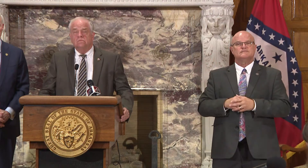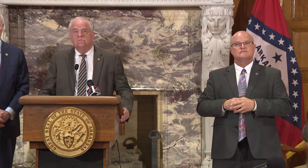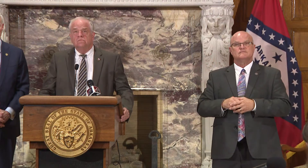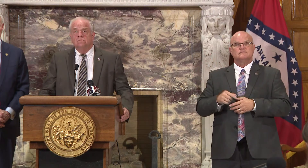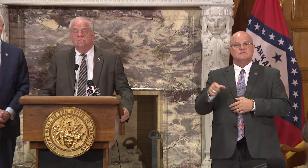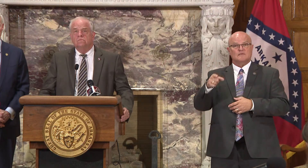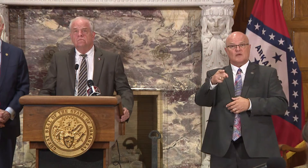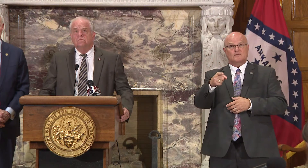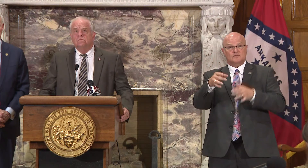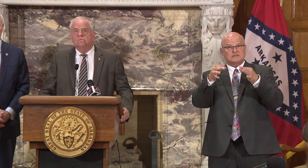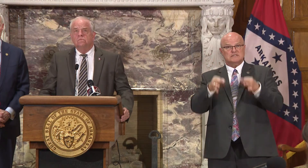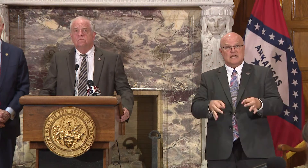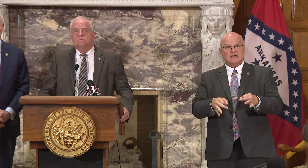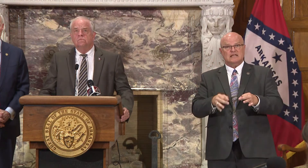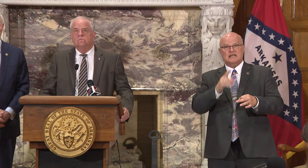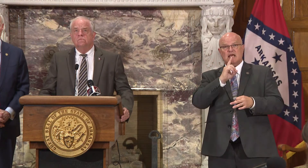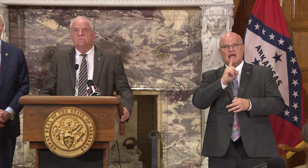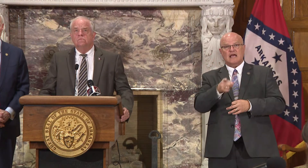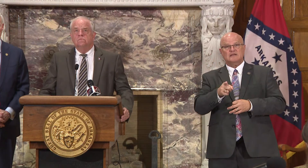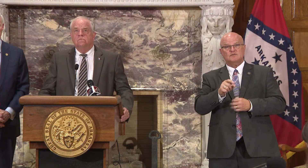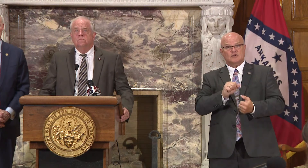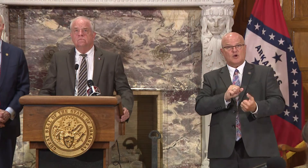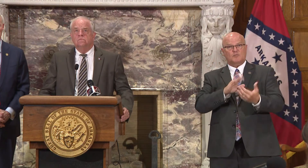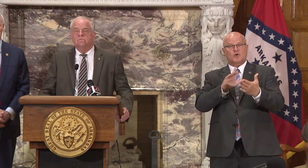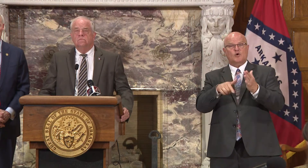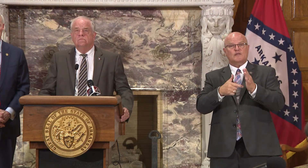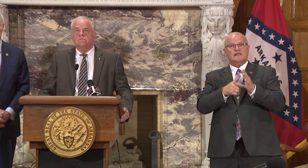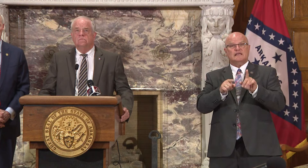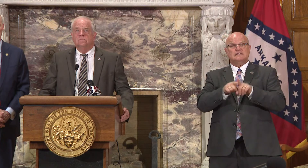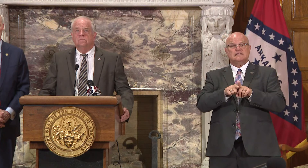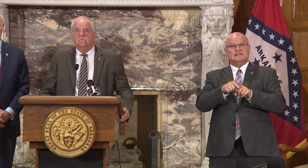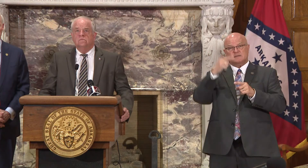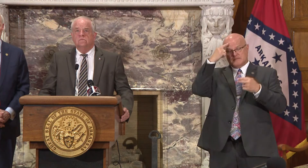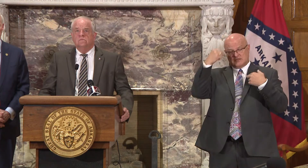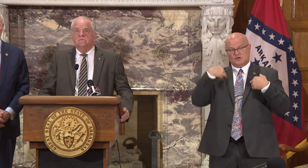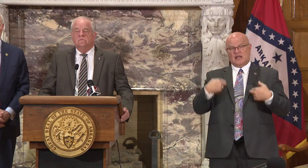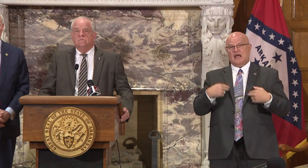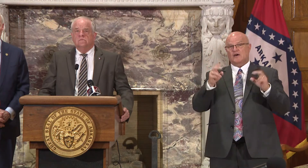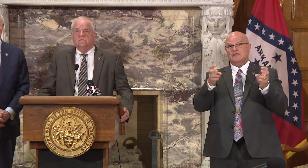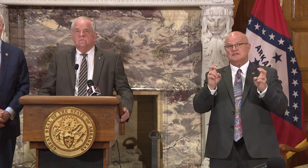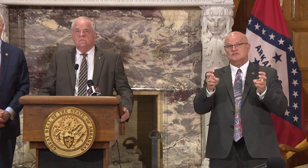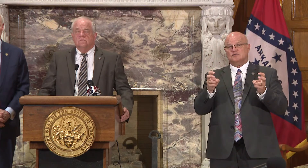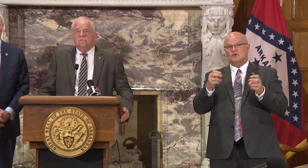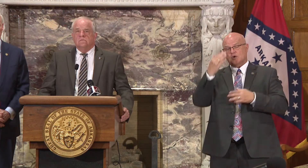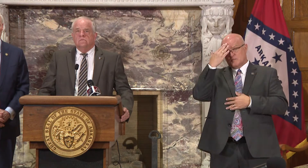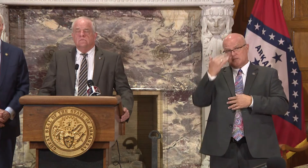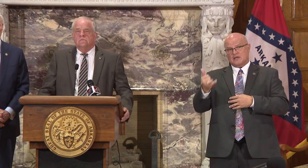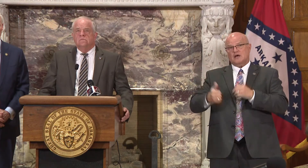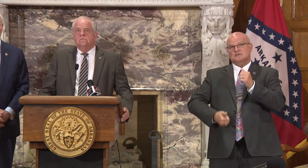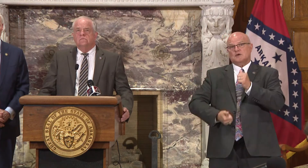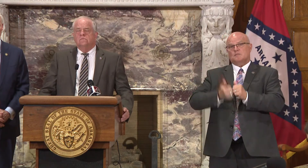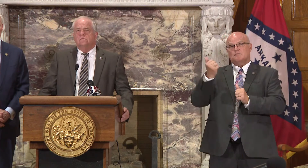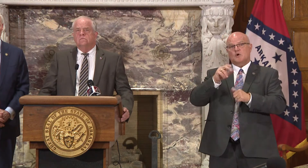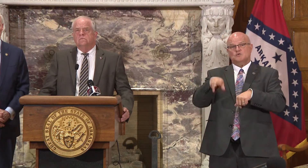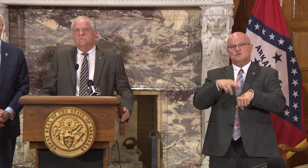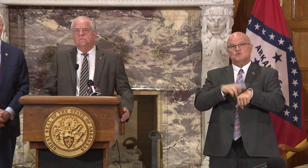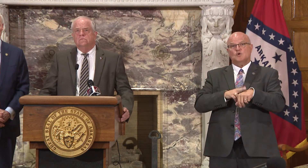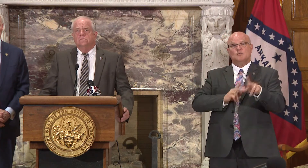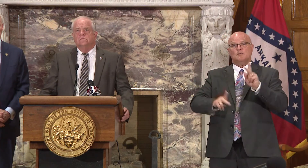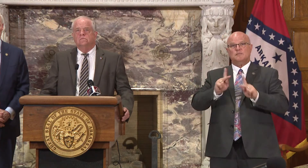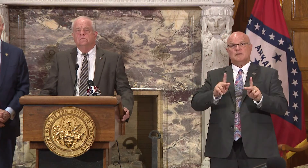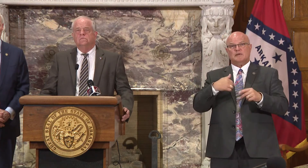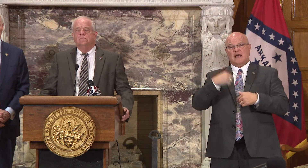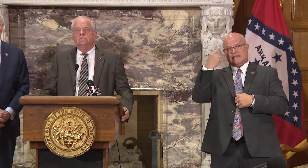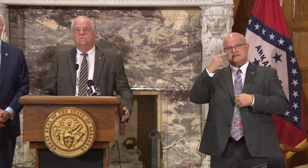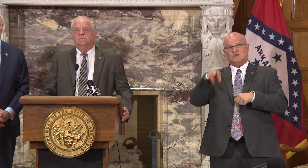have y'all decided to actually approach this as a mental health issue? Because most normal people, what